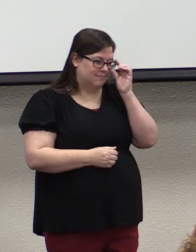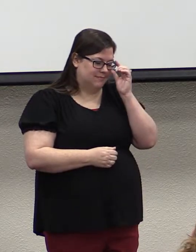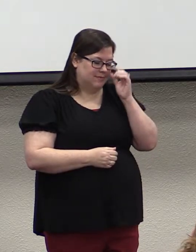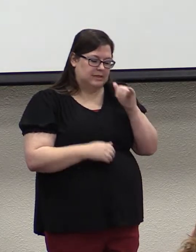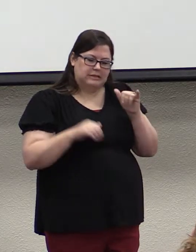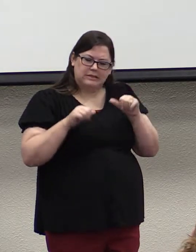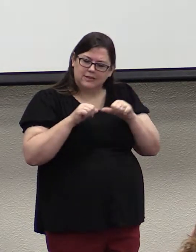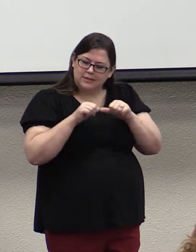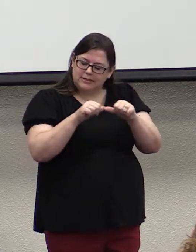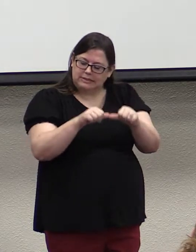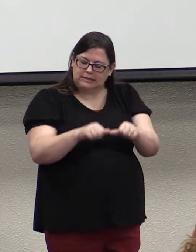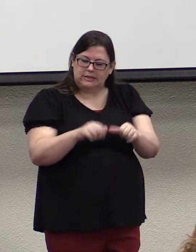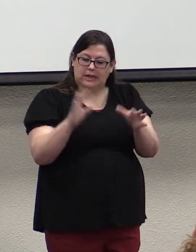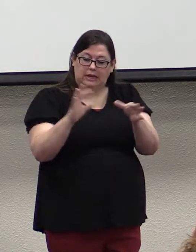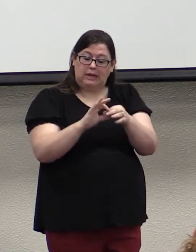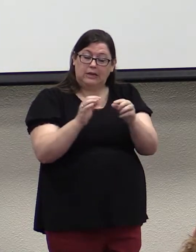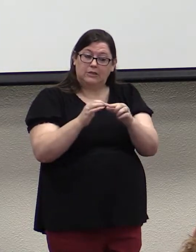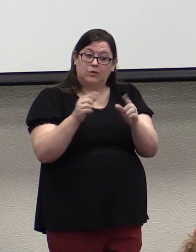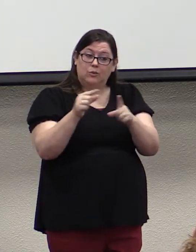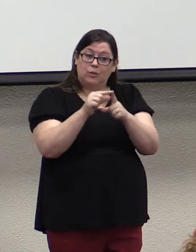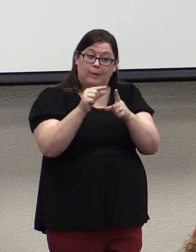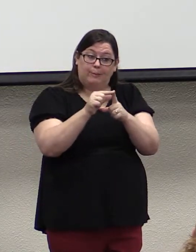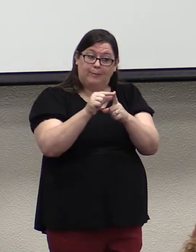Stay connected to His Word.